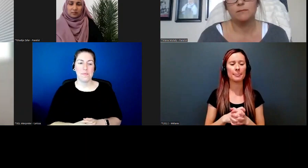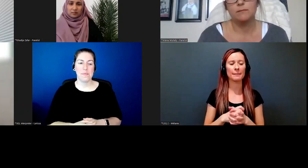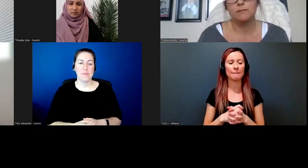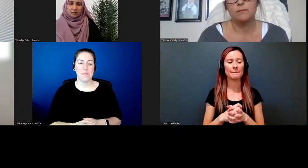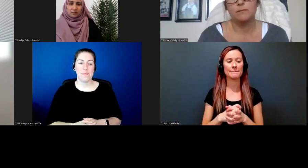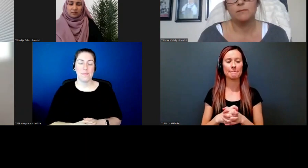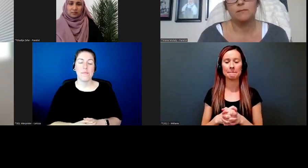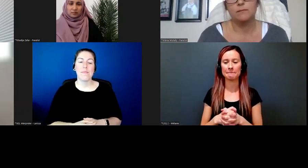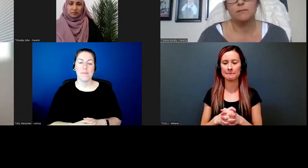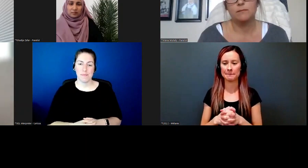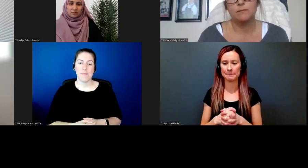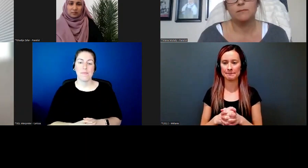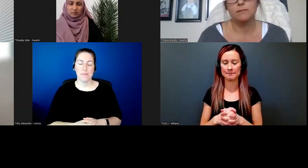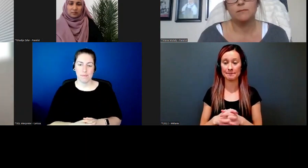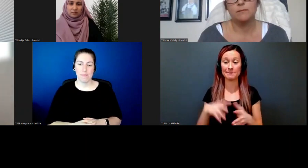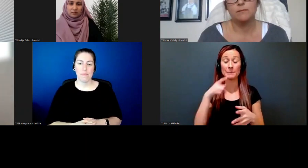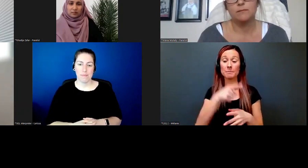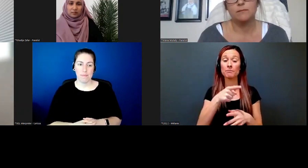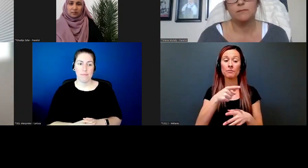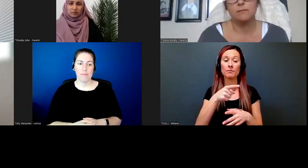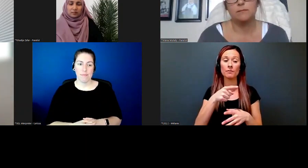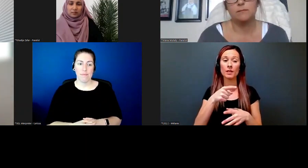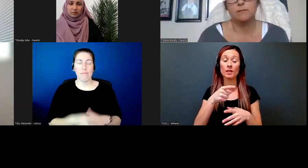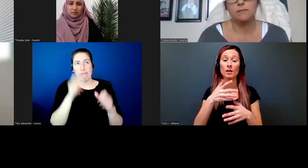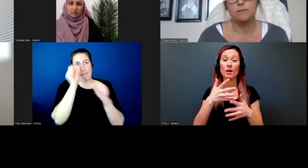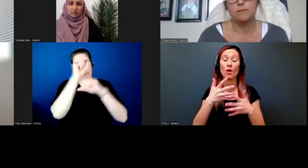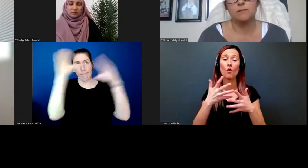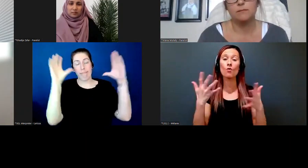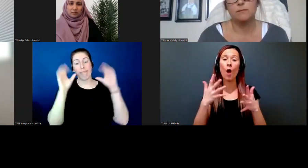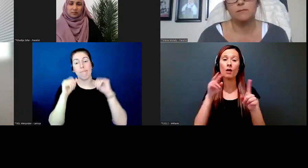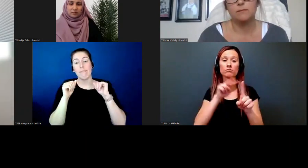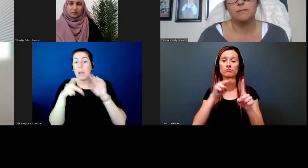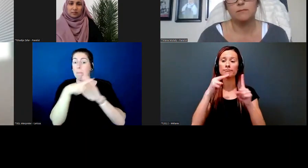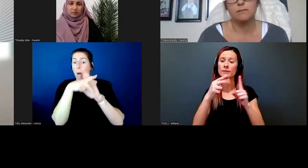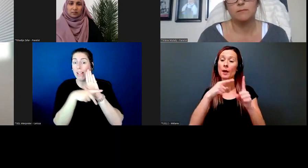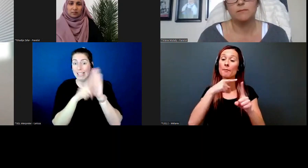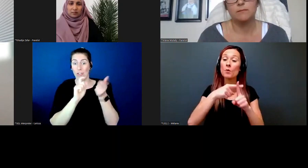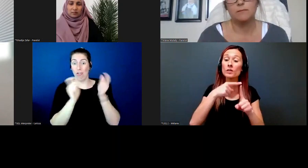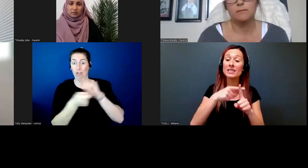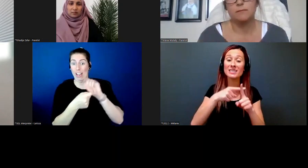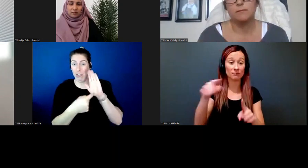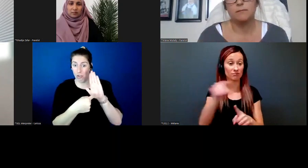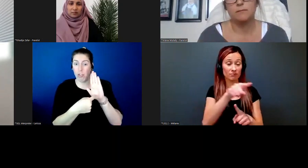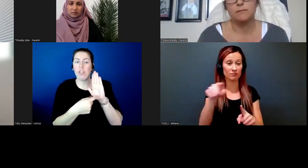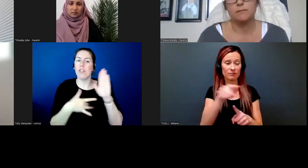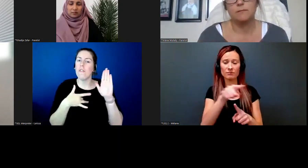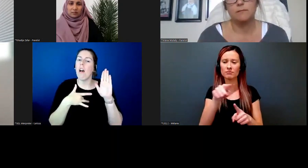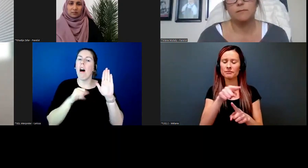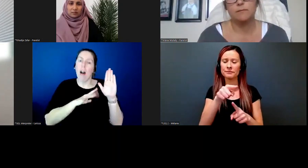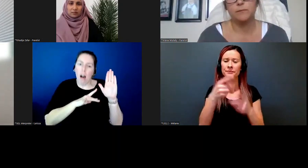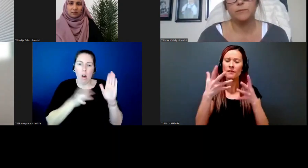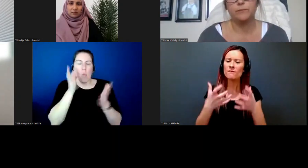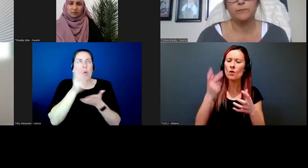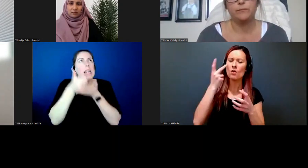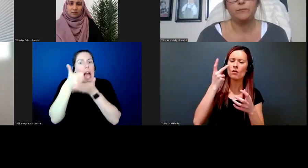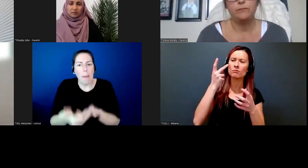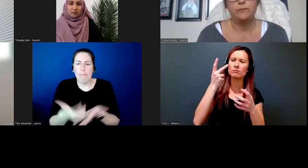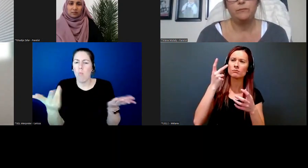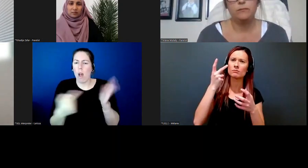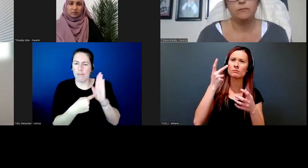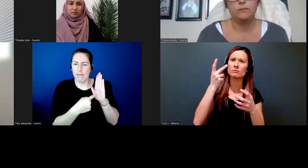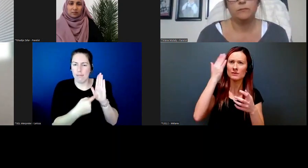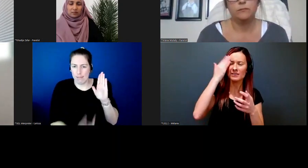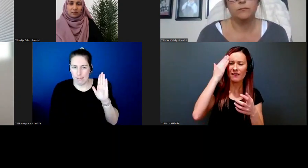positive impact, like a policy change that you would like to see that would really make an impact for your family and others. I just wanted to make